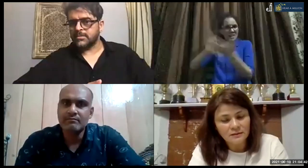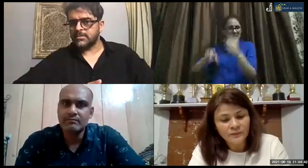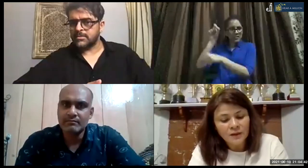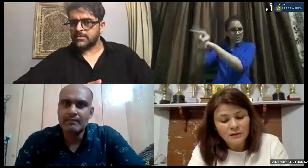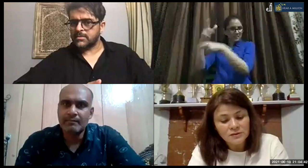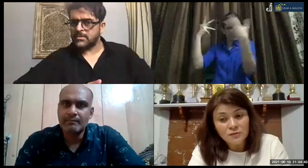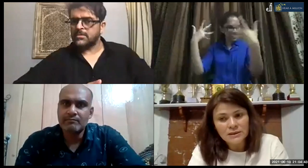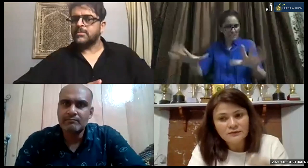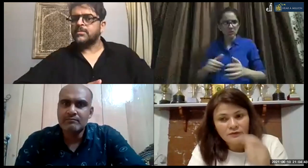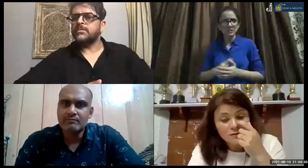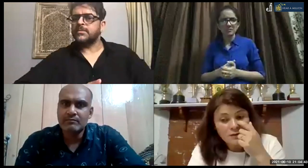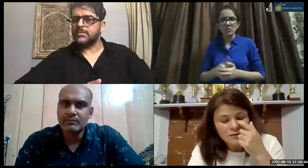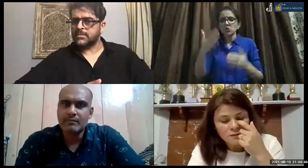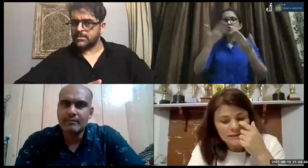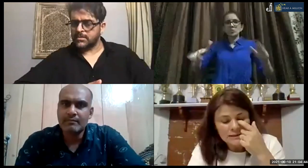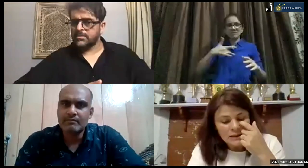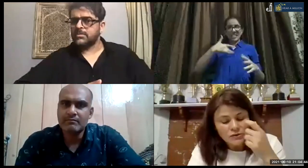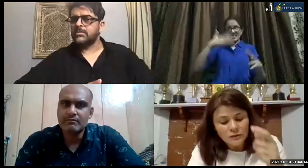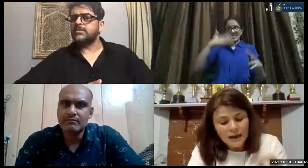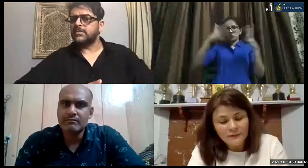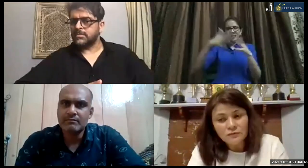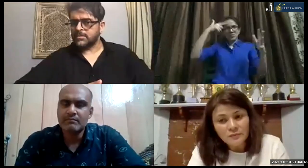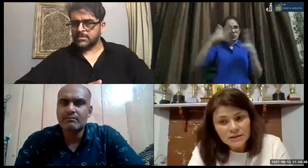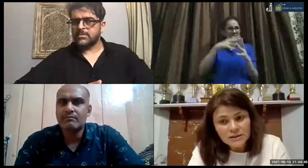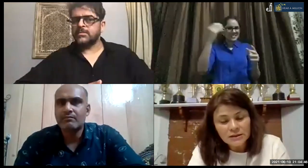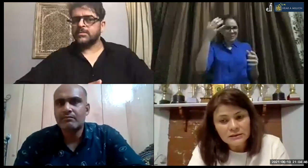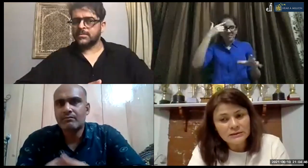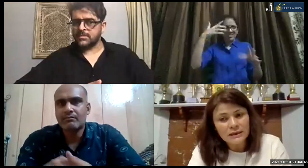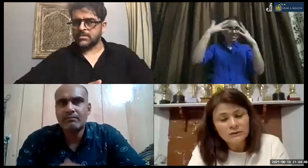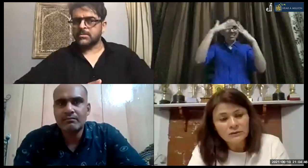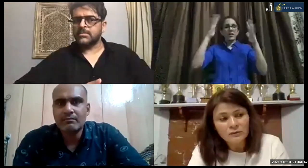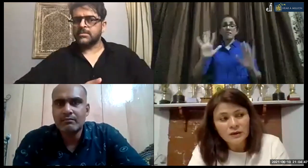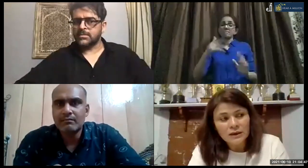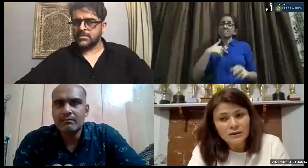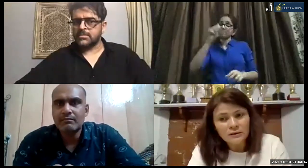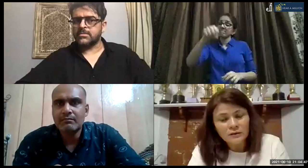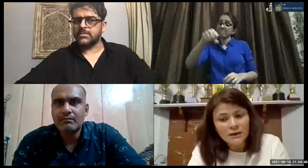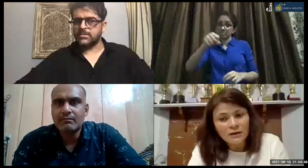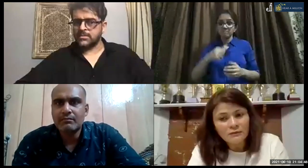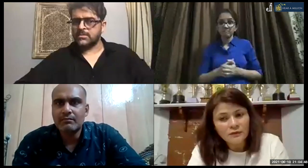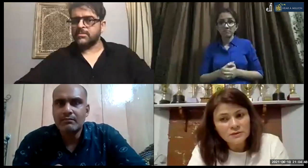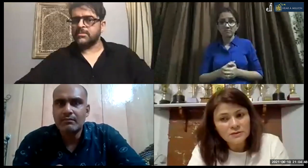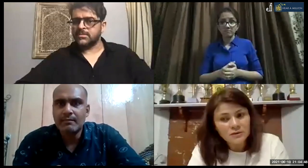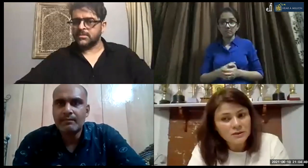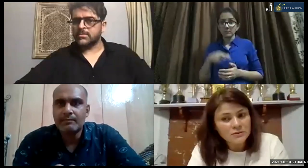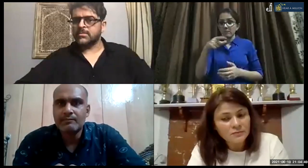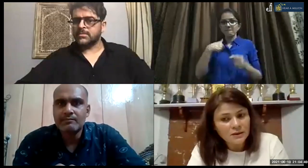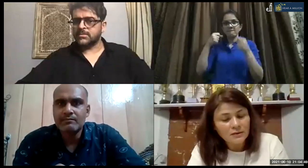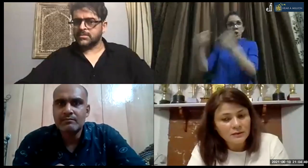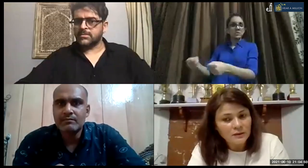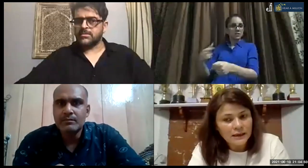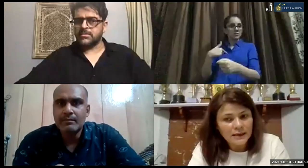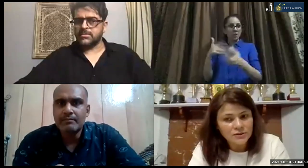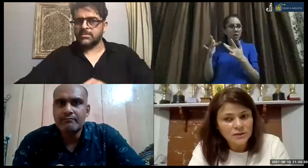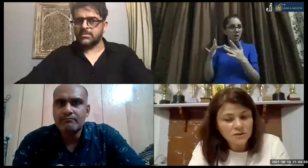that students face, all students. So I have to mention this that, you cannot force children to be